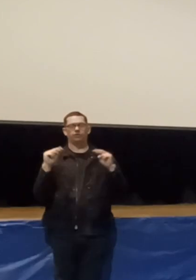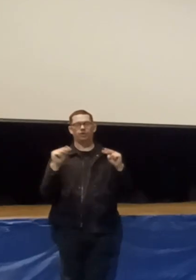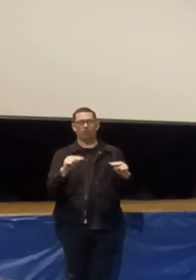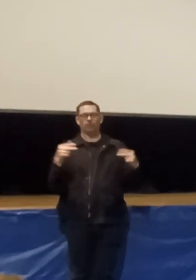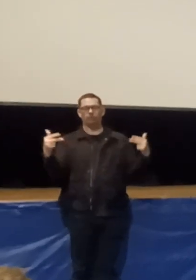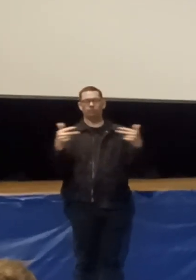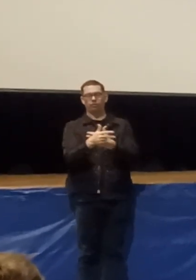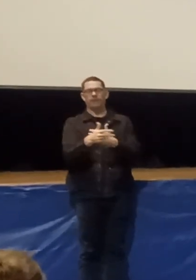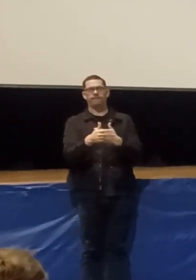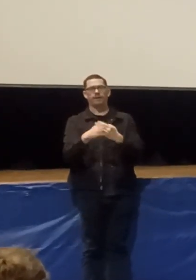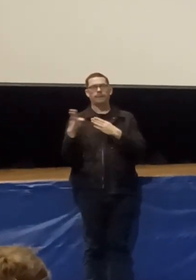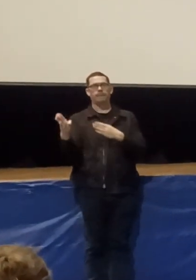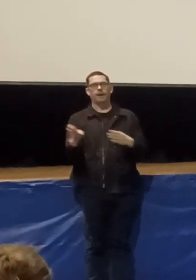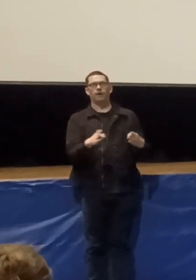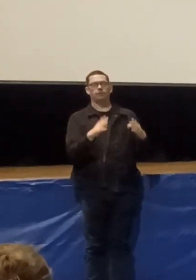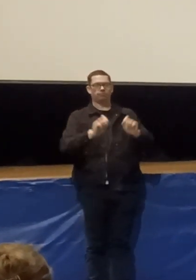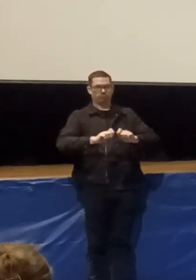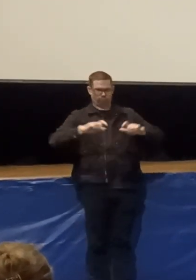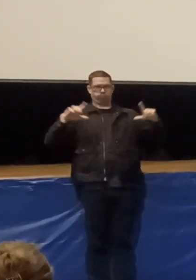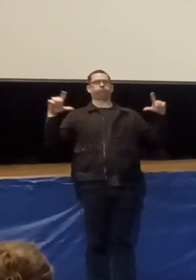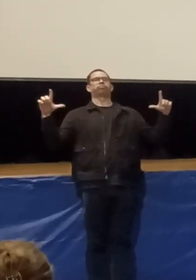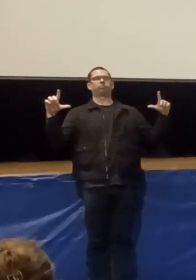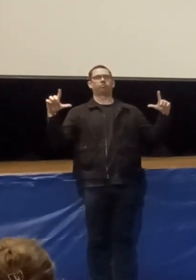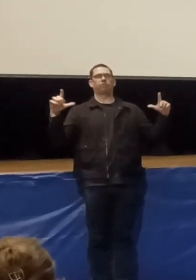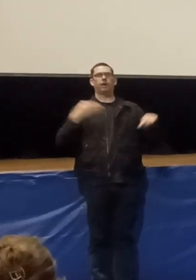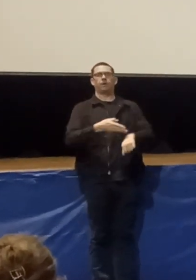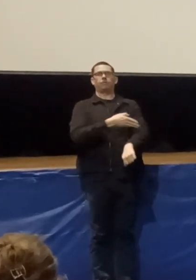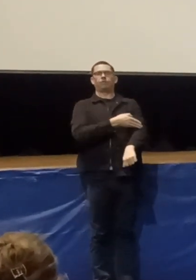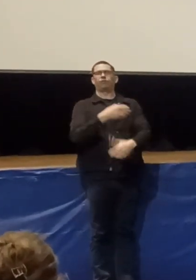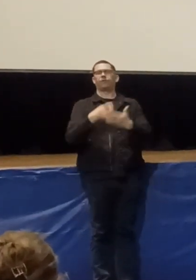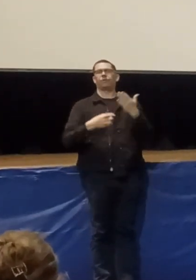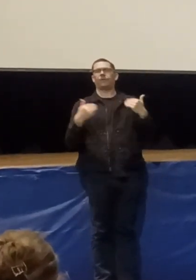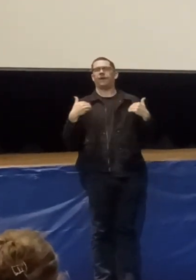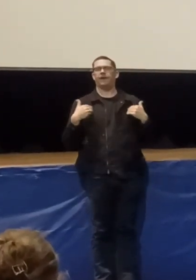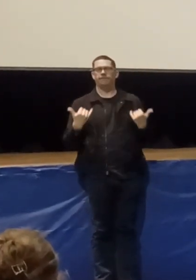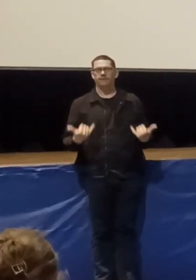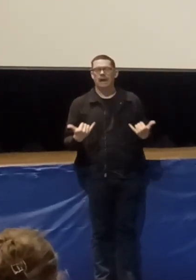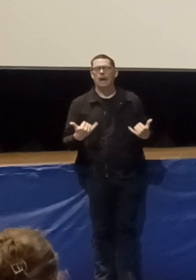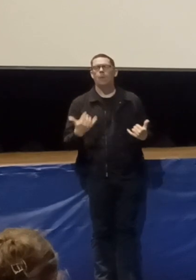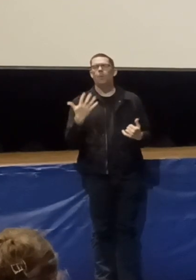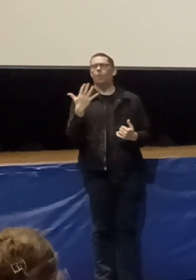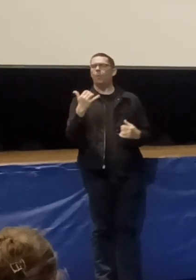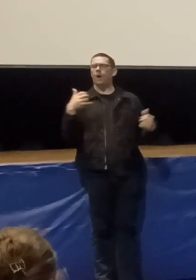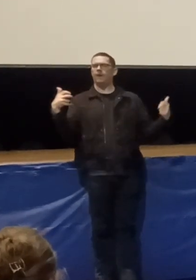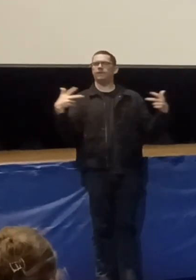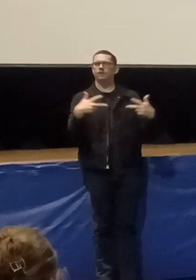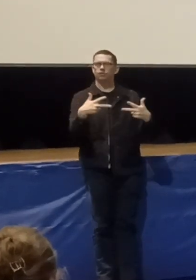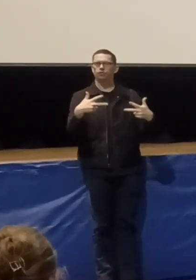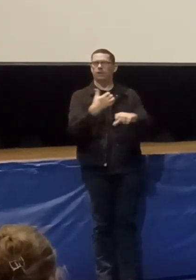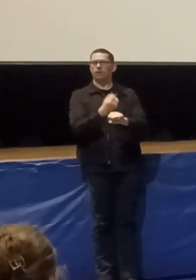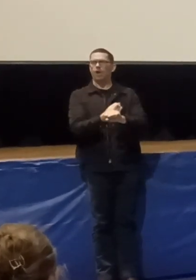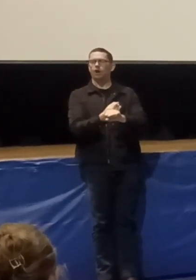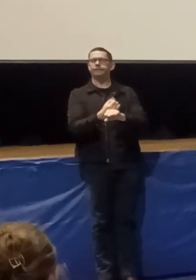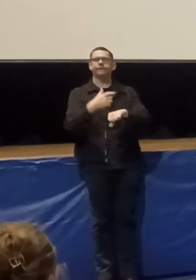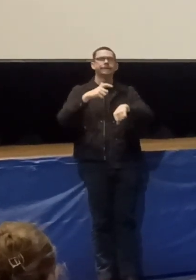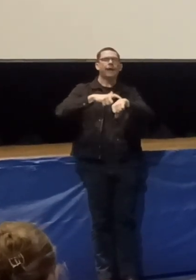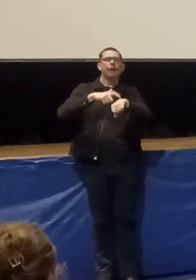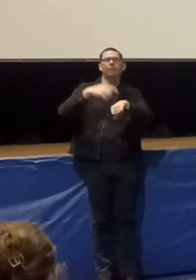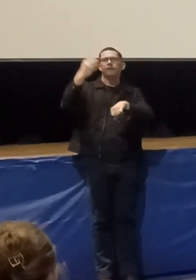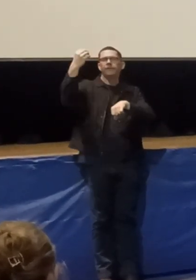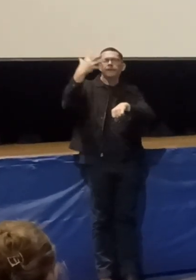a very wide perspective, improving what we have now as to why there's gridlock, the timing of the lights, where things need to be